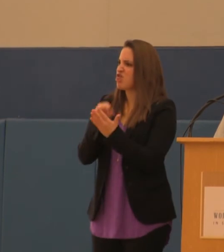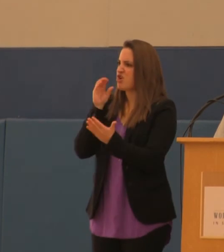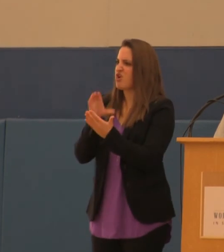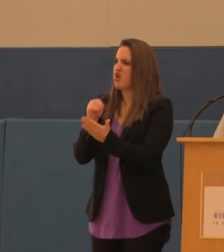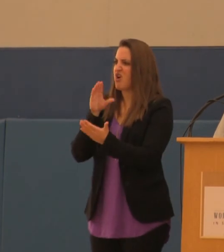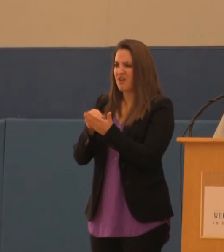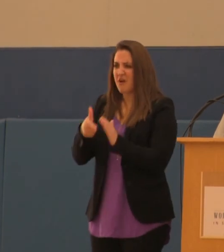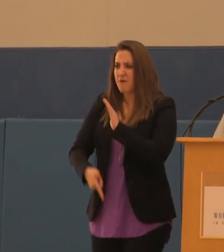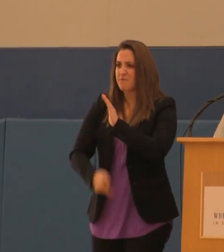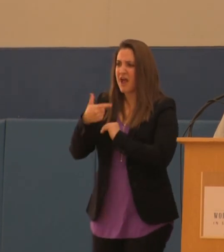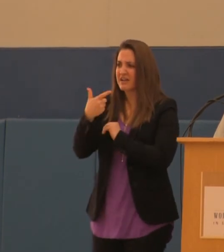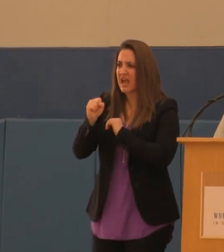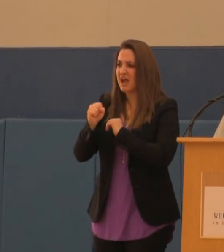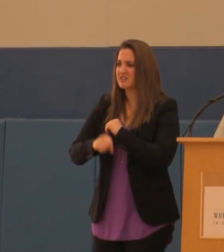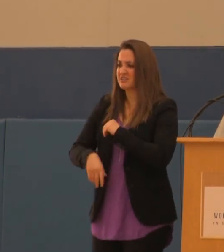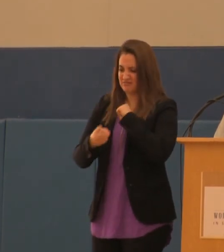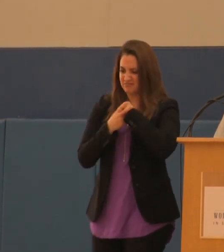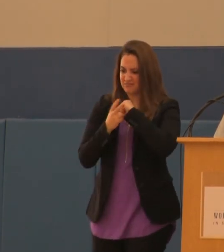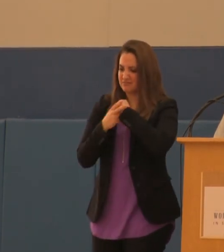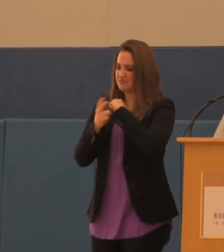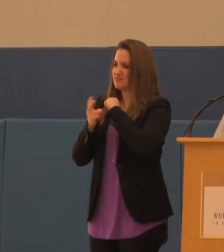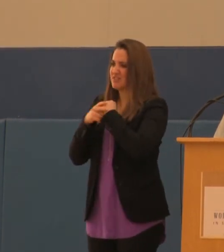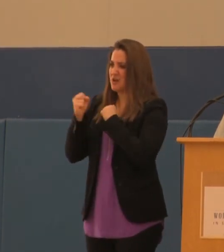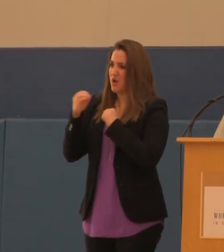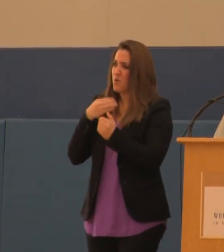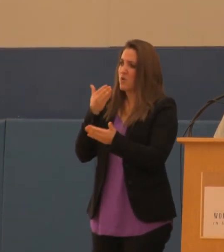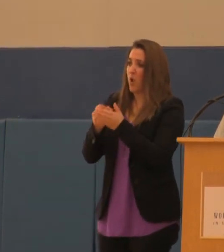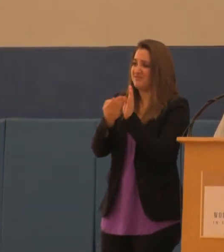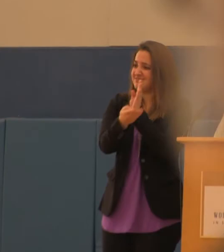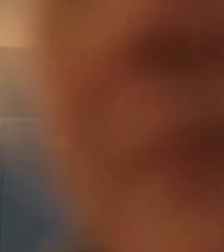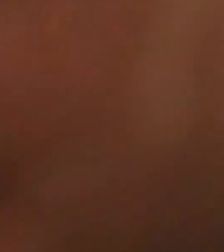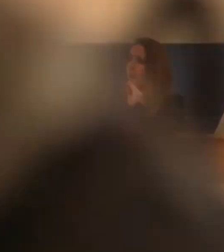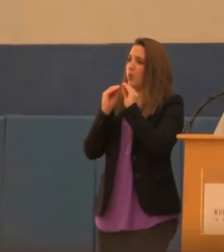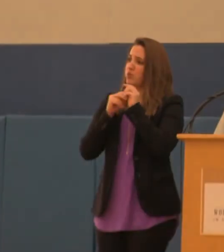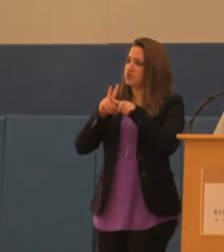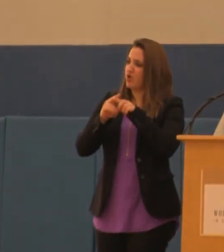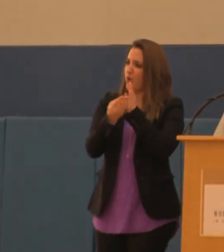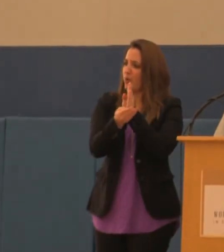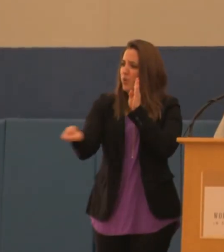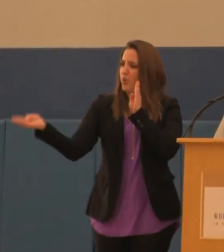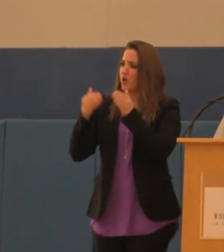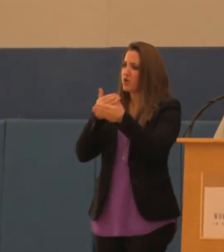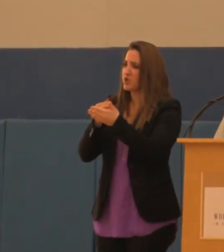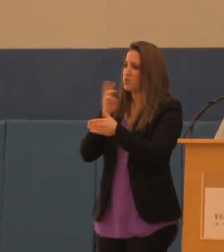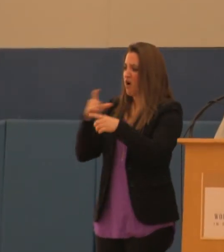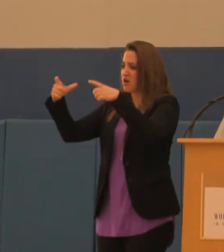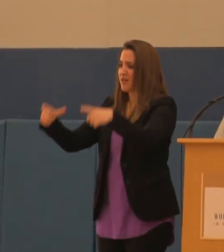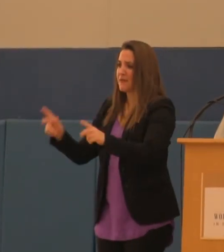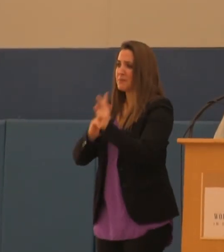gas in unlined salt caverns bisected by a fault line along a drinking water resource for 100,000